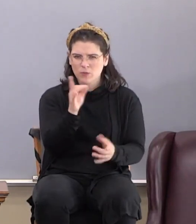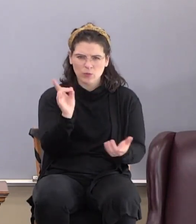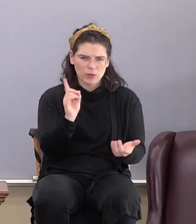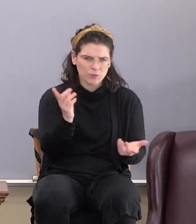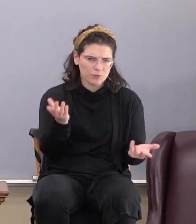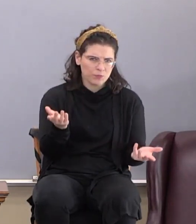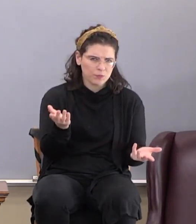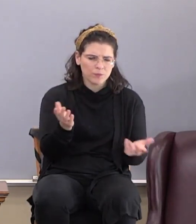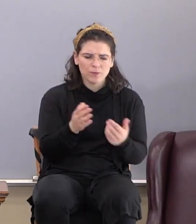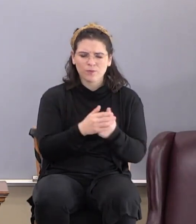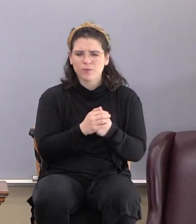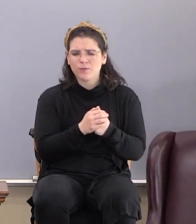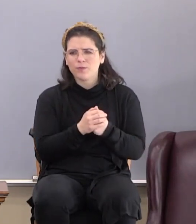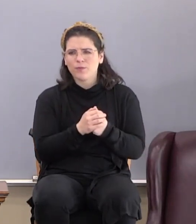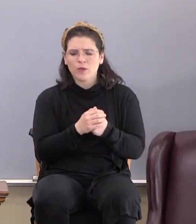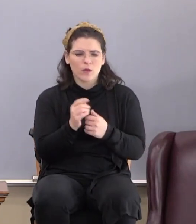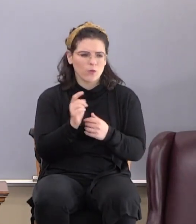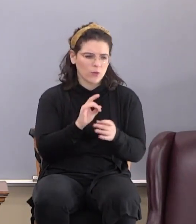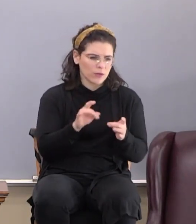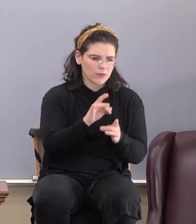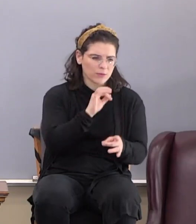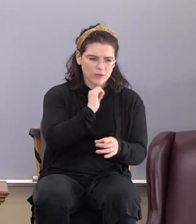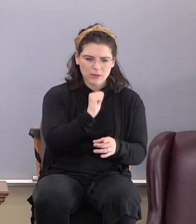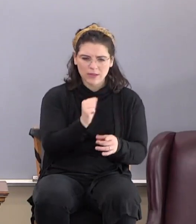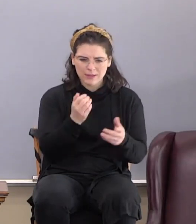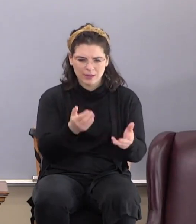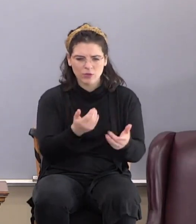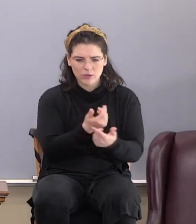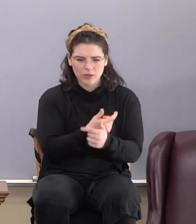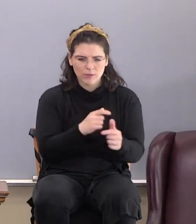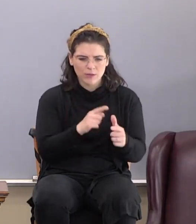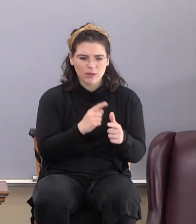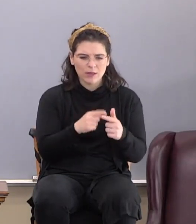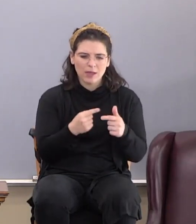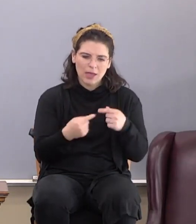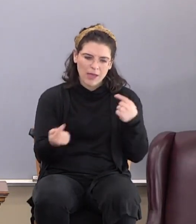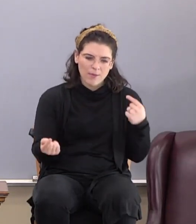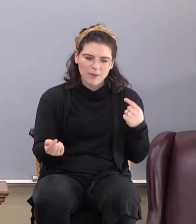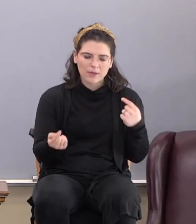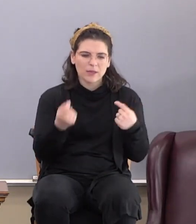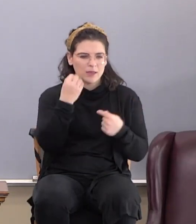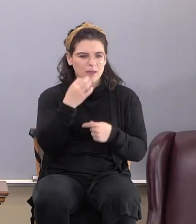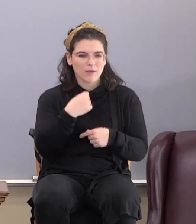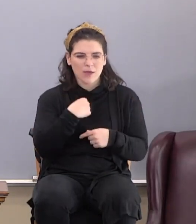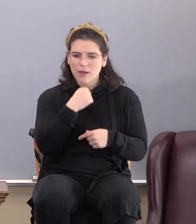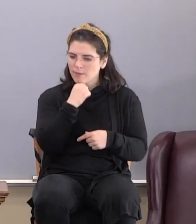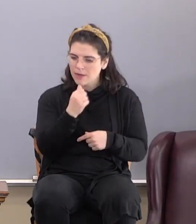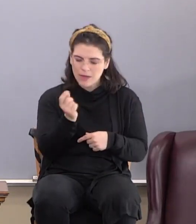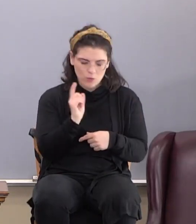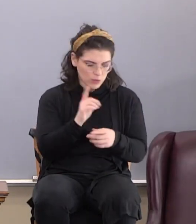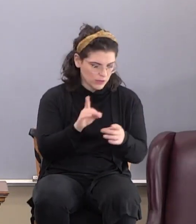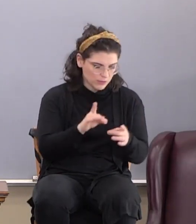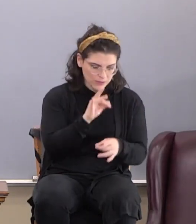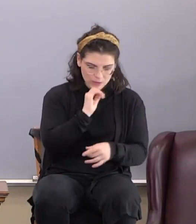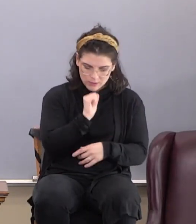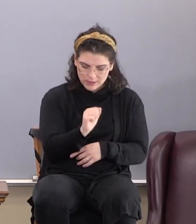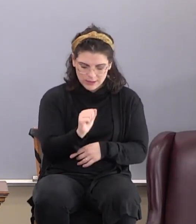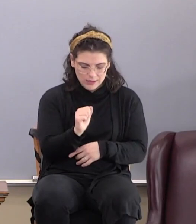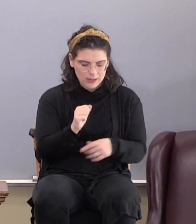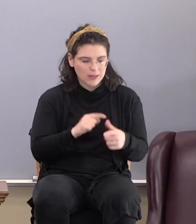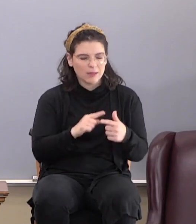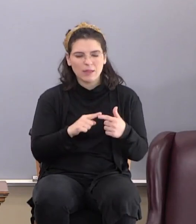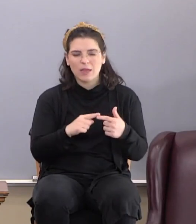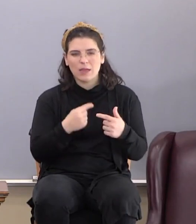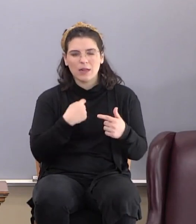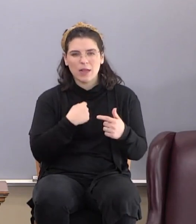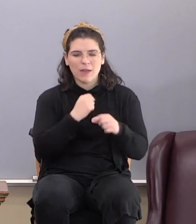Because if where the Spirit is, there is liberty, then the converse, well, then if I'm not where the Spirit is, then